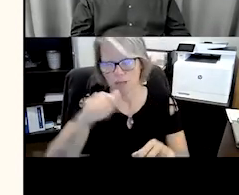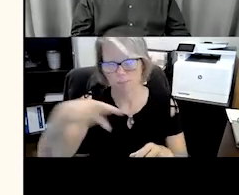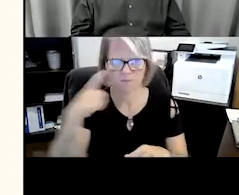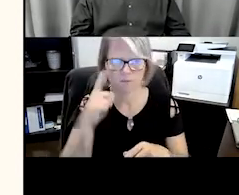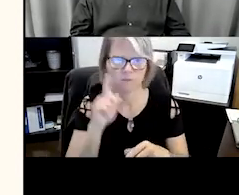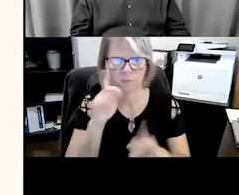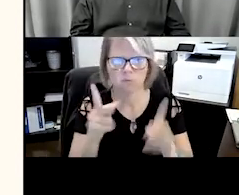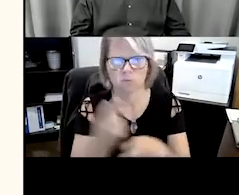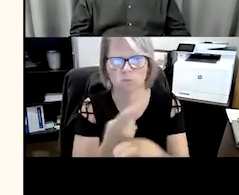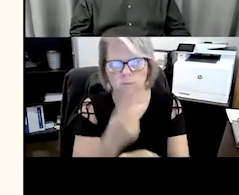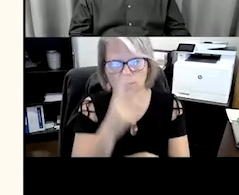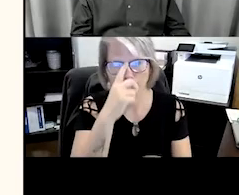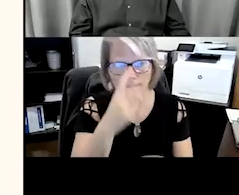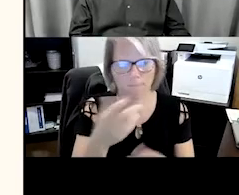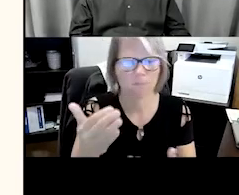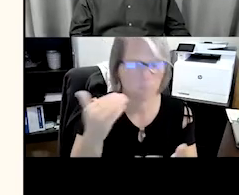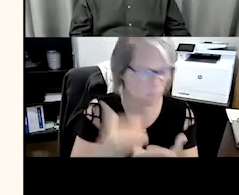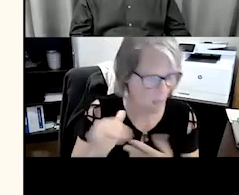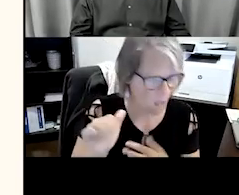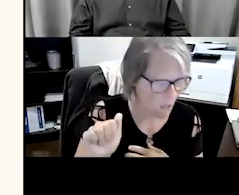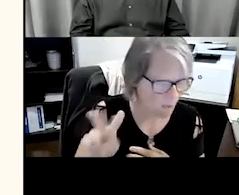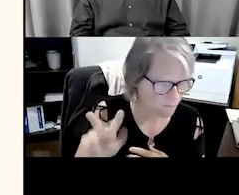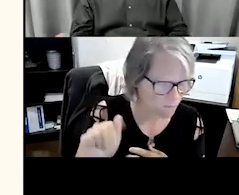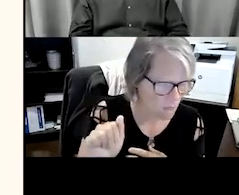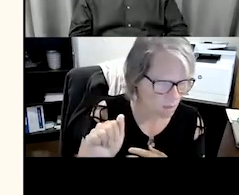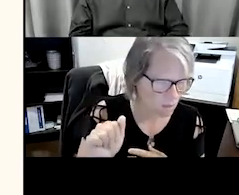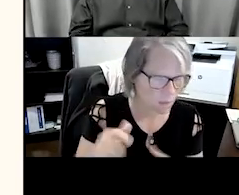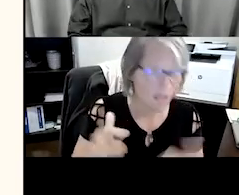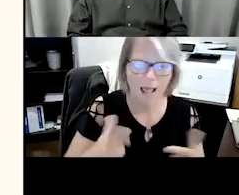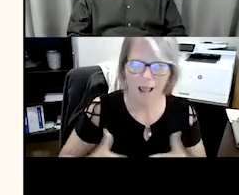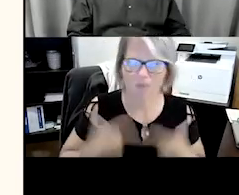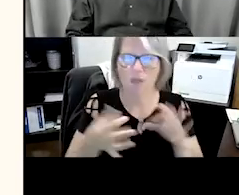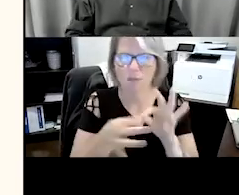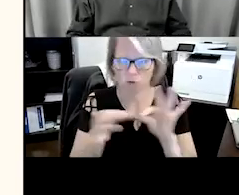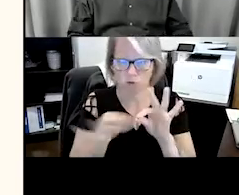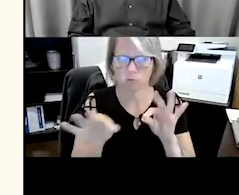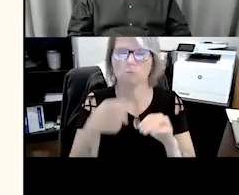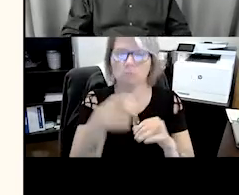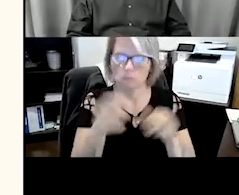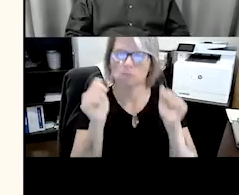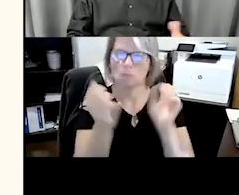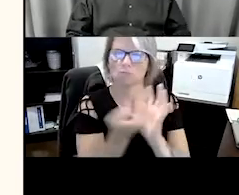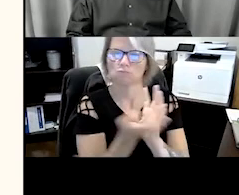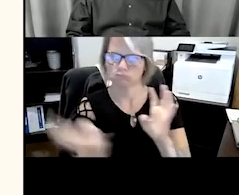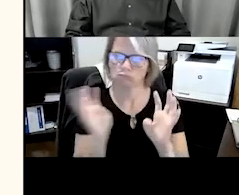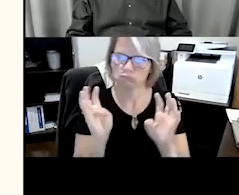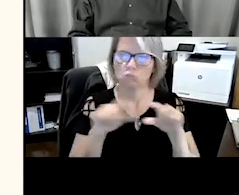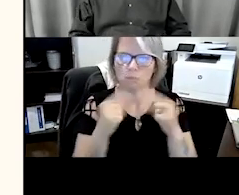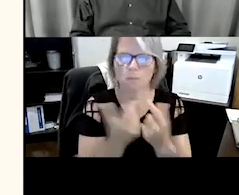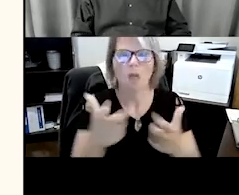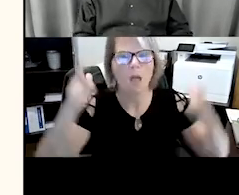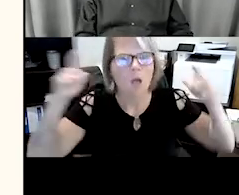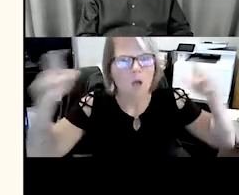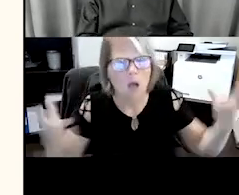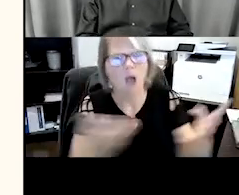what was going on in the conversation. And if I wasn't able to, I could interject and ask some more questions. Ava is